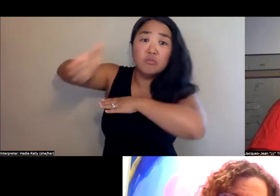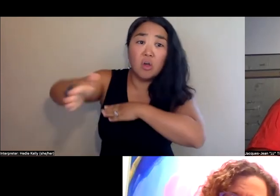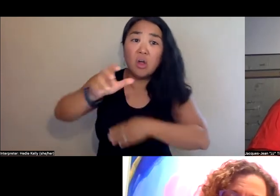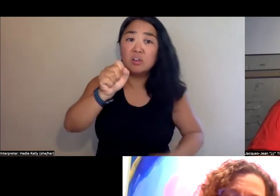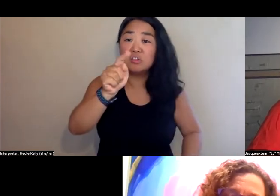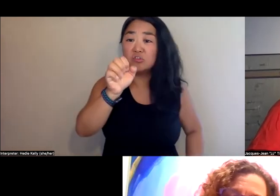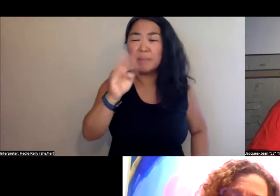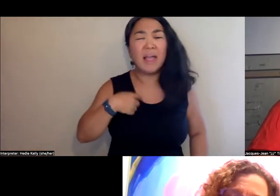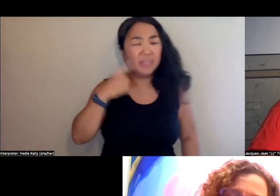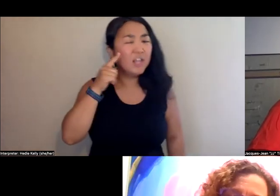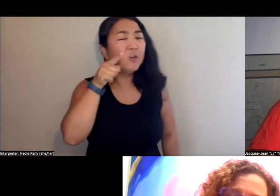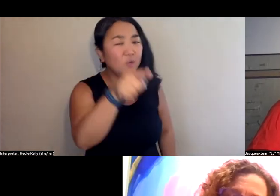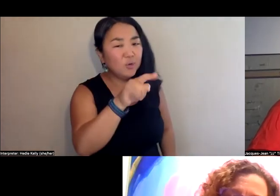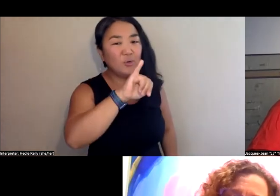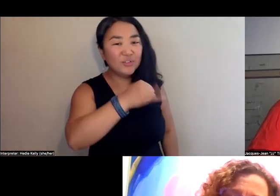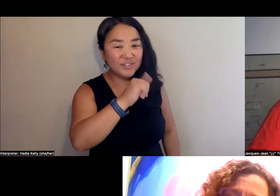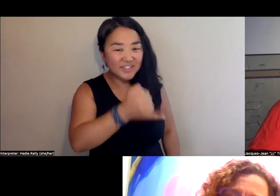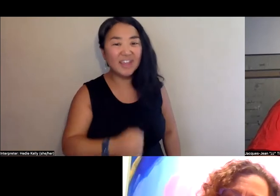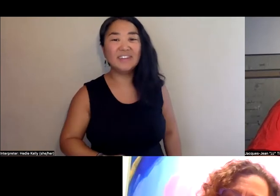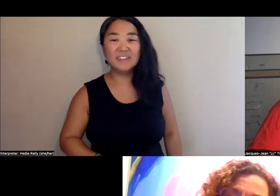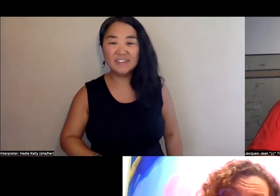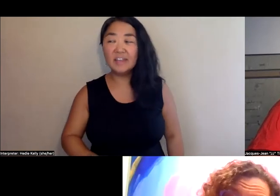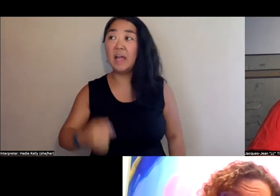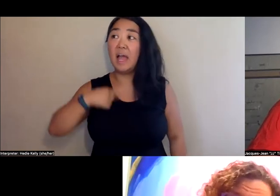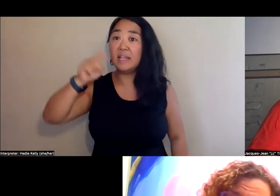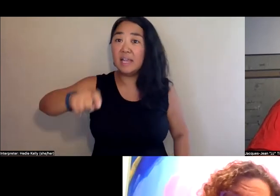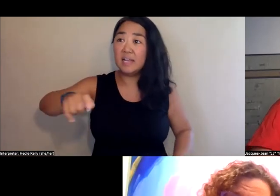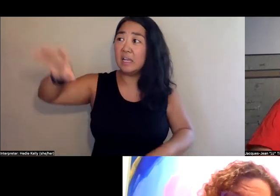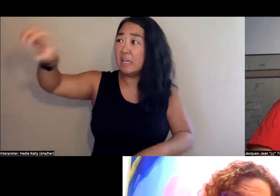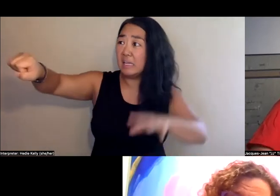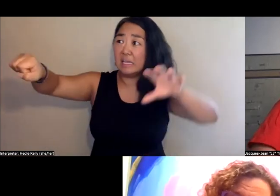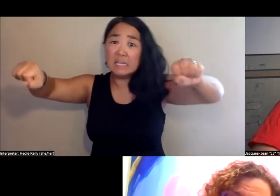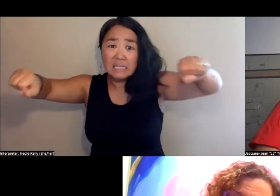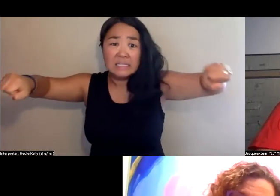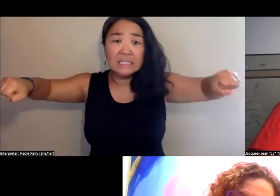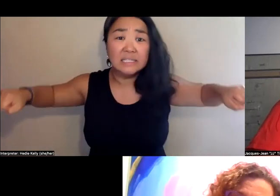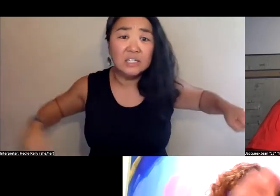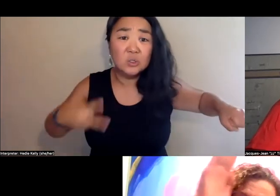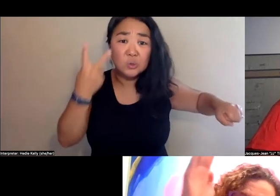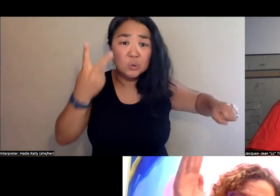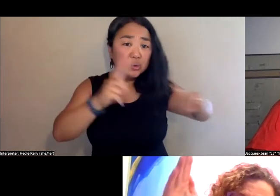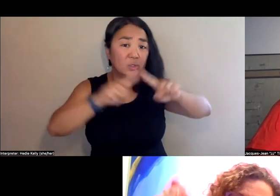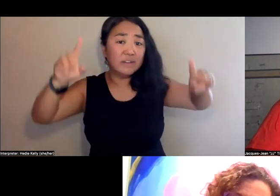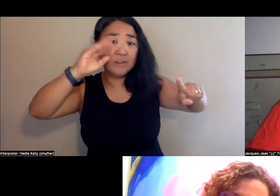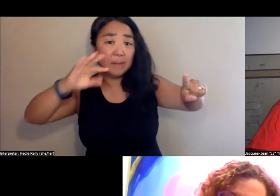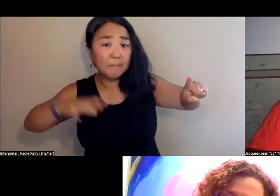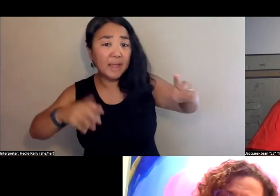JJ. And I needed to hold on to two different men to get across up and over